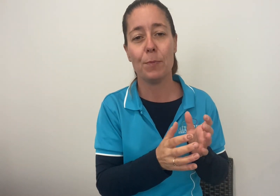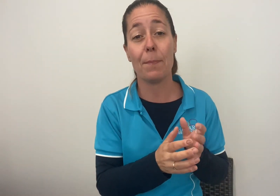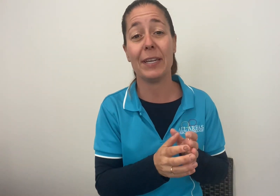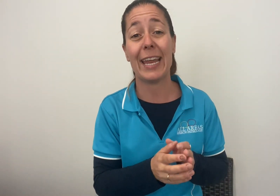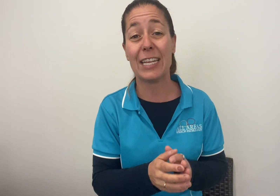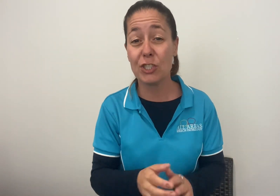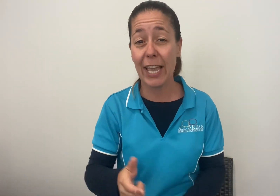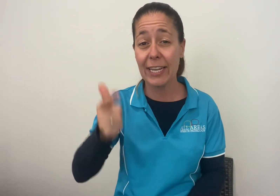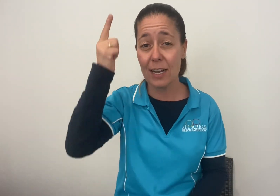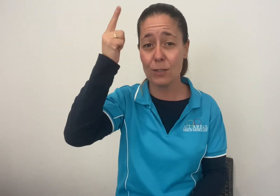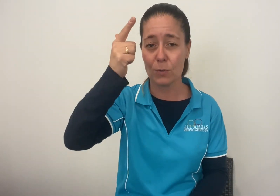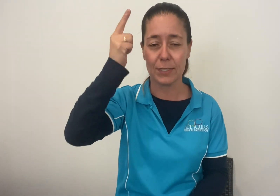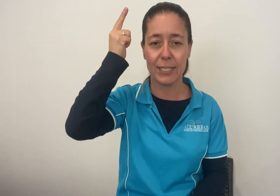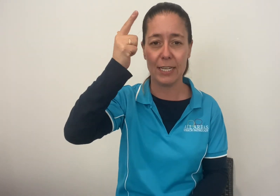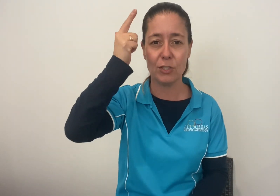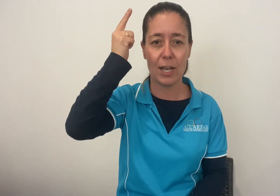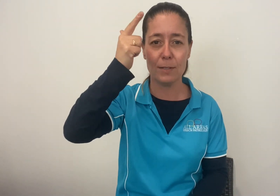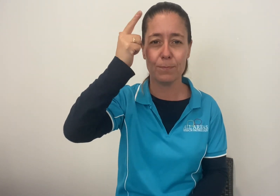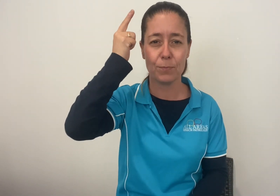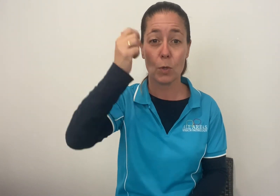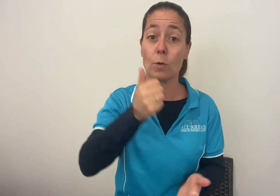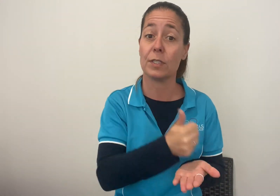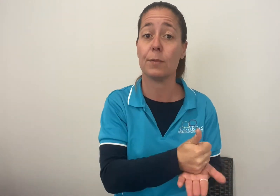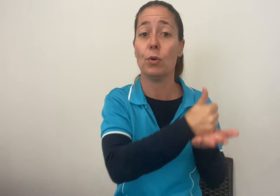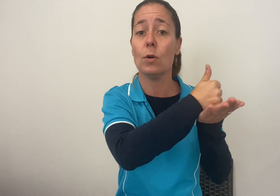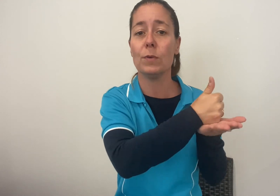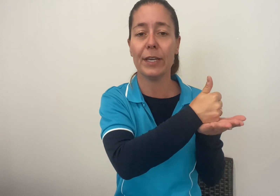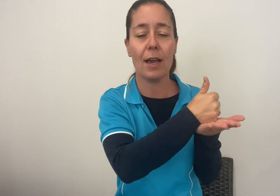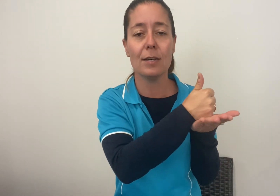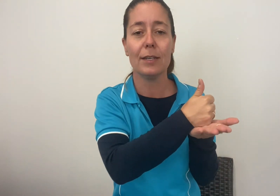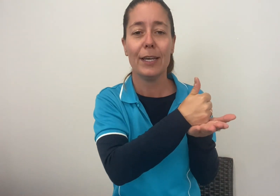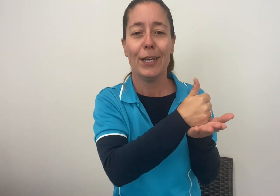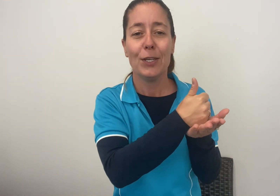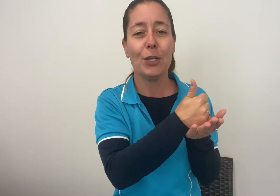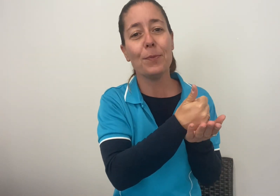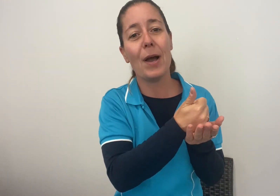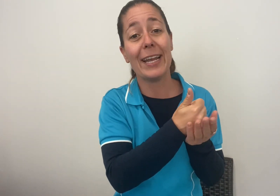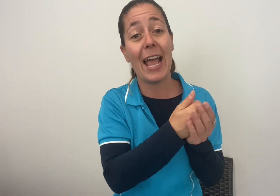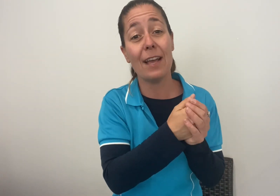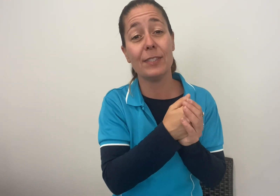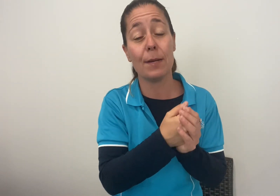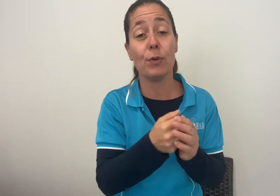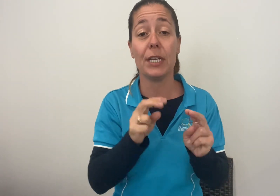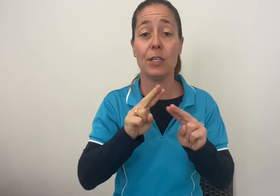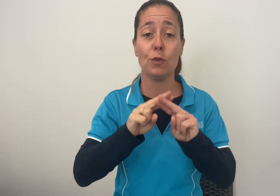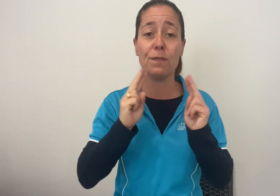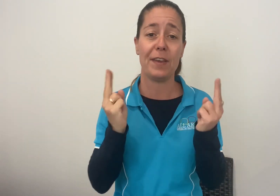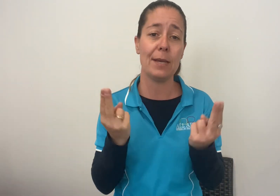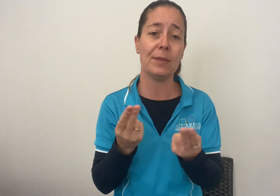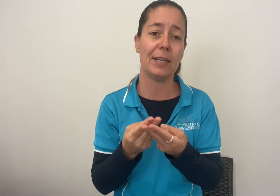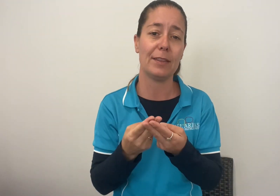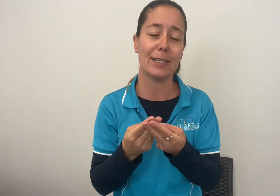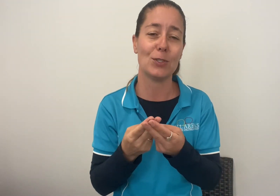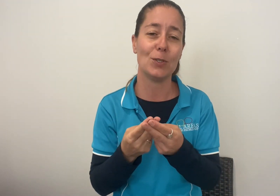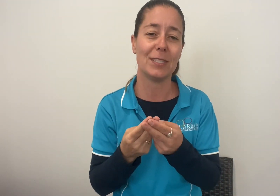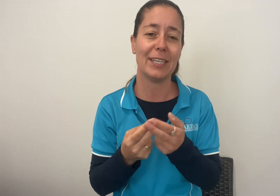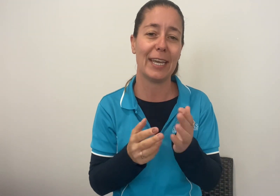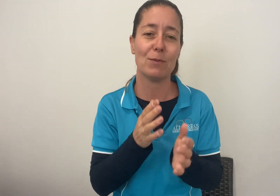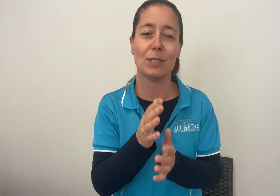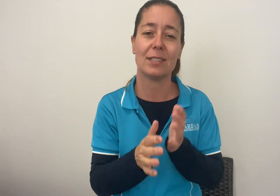be an educator or a teacher or a support worker. You might have somebody in your family that's using keyword